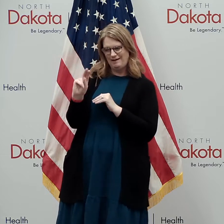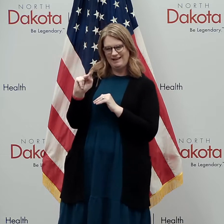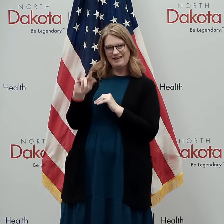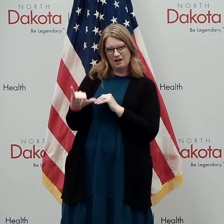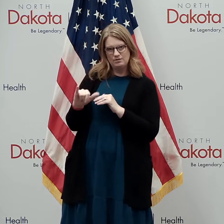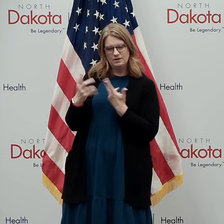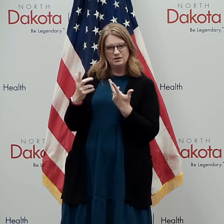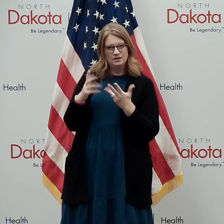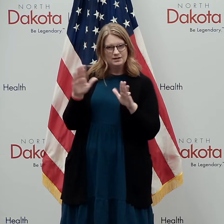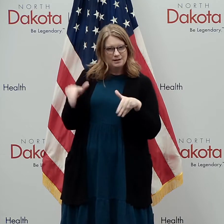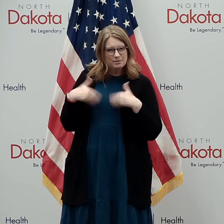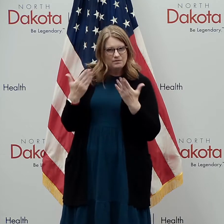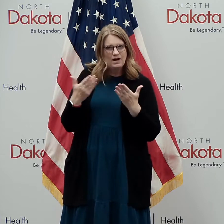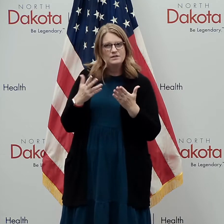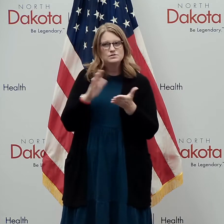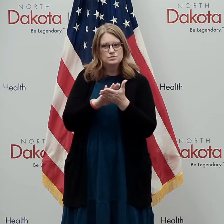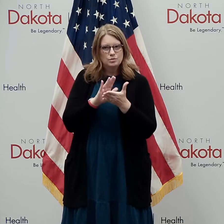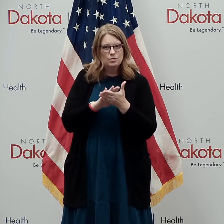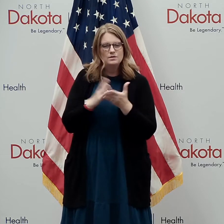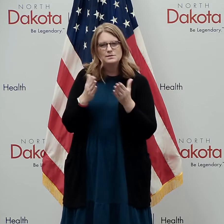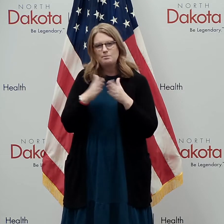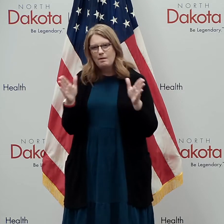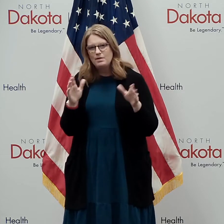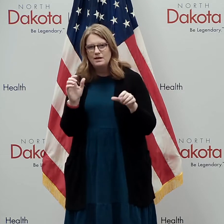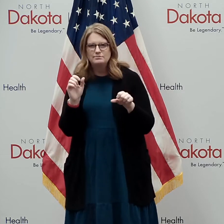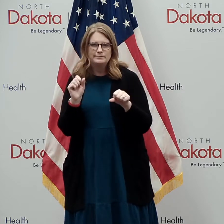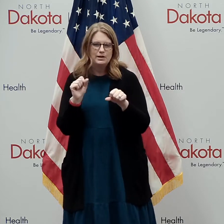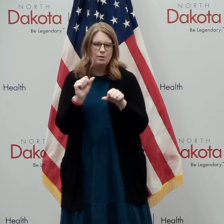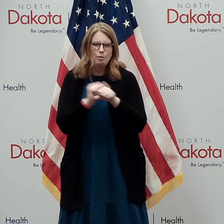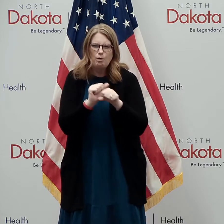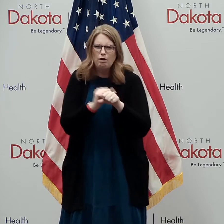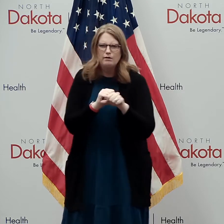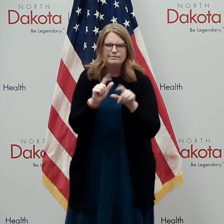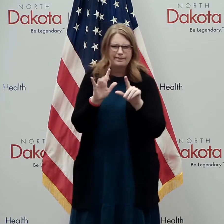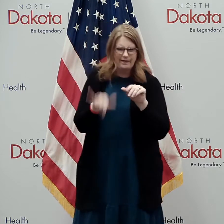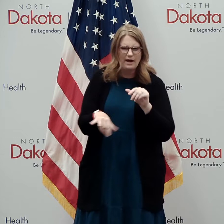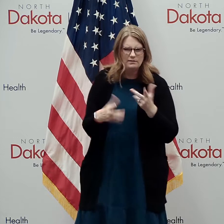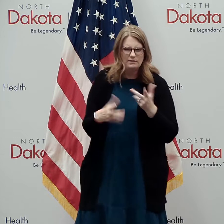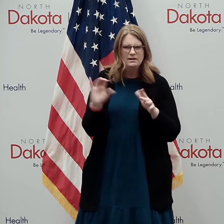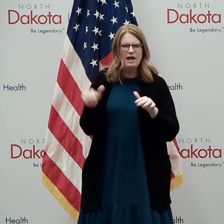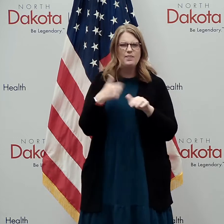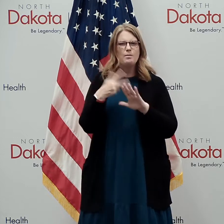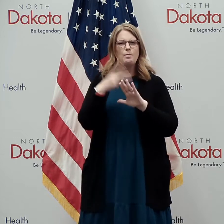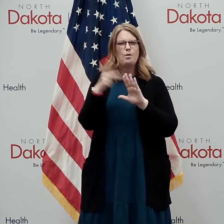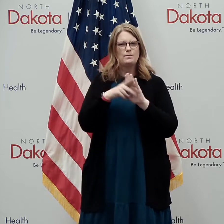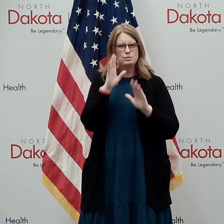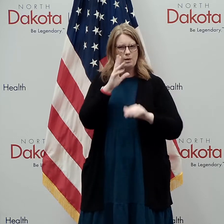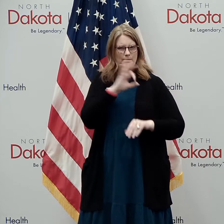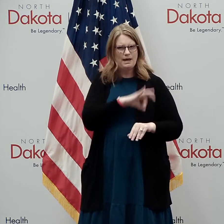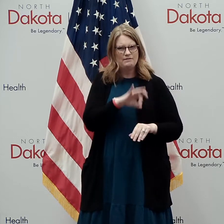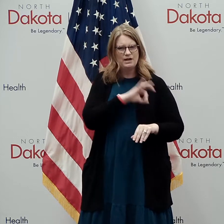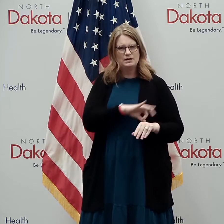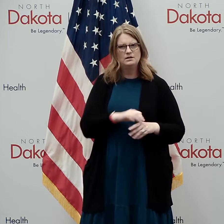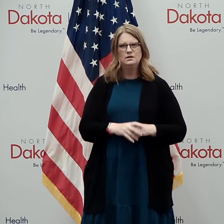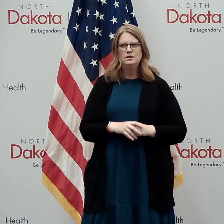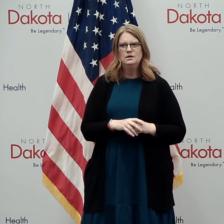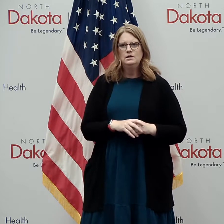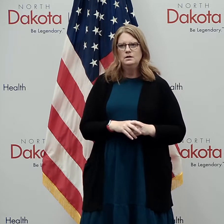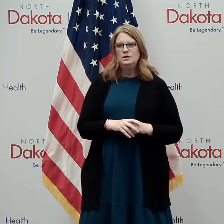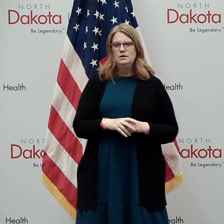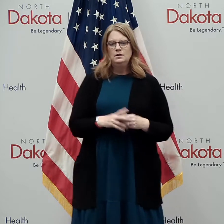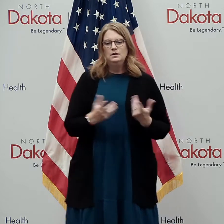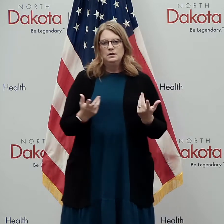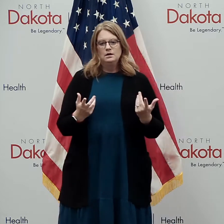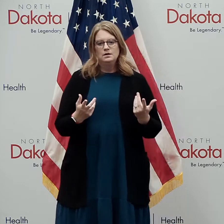federal funds for schools, hospital, roads, public works, and other vital programs. We've got some great performances.